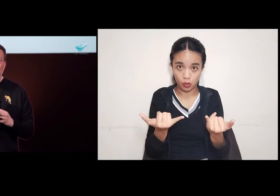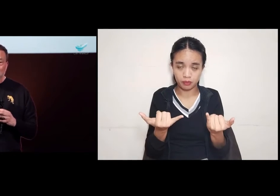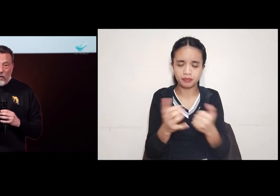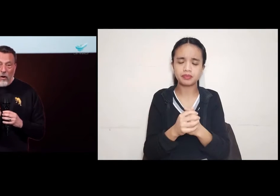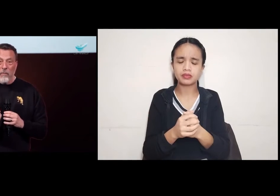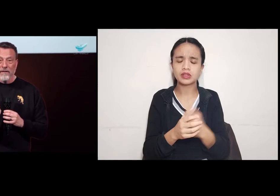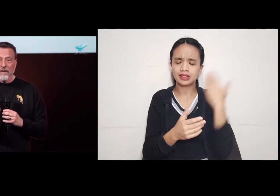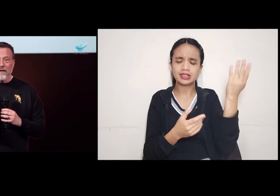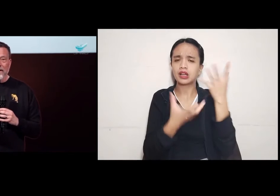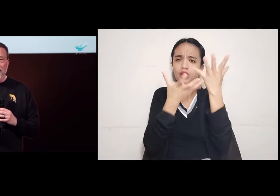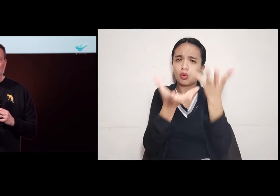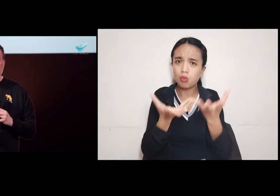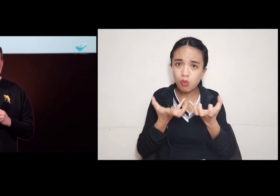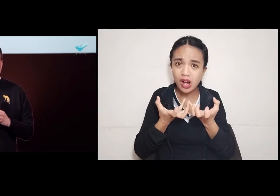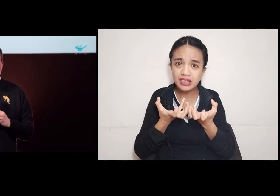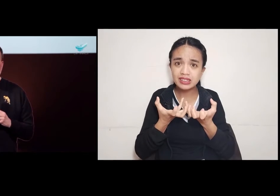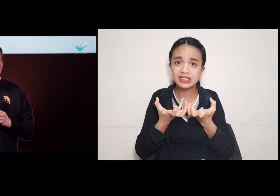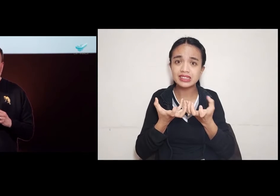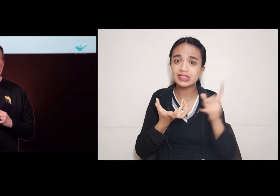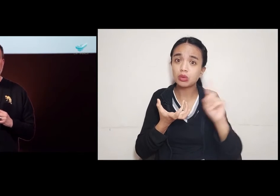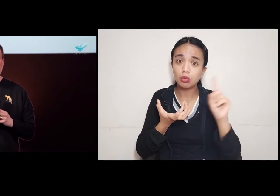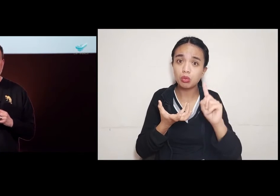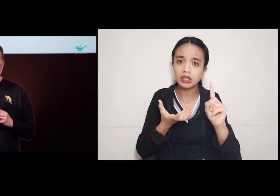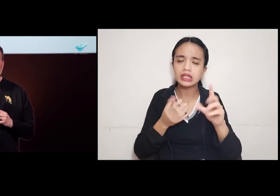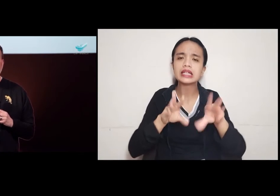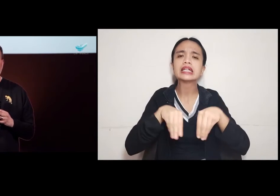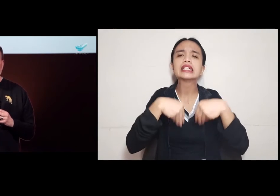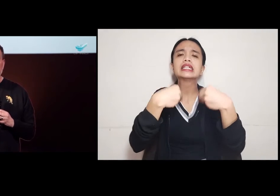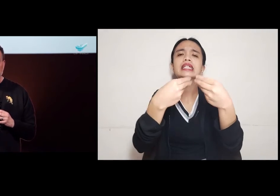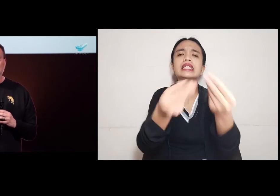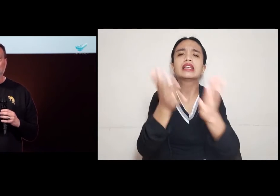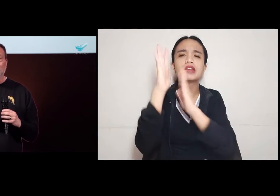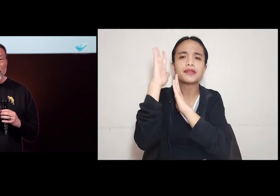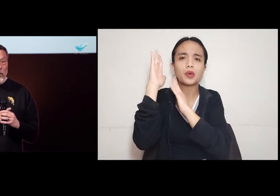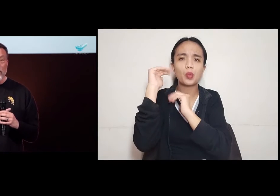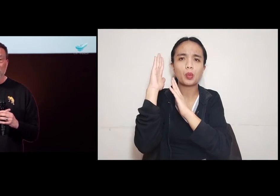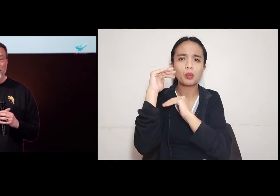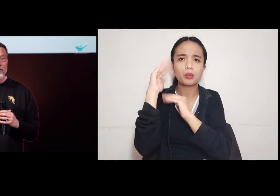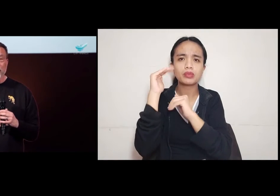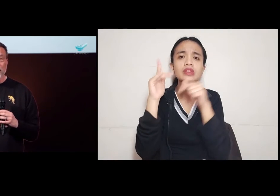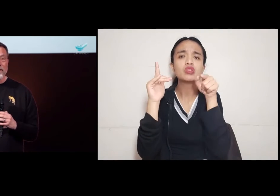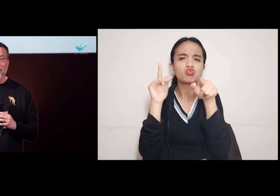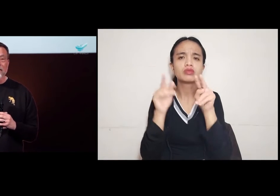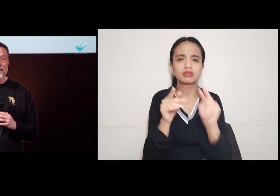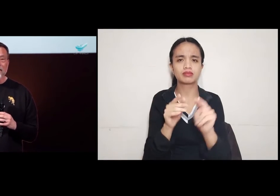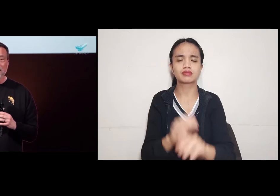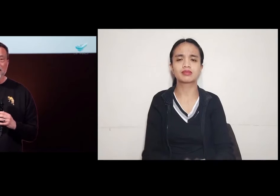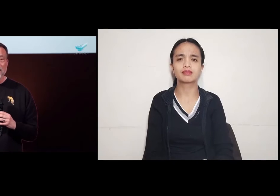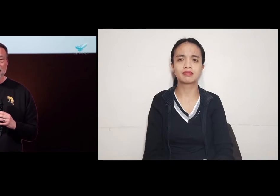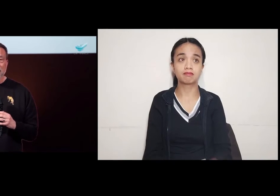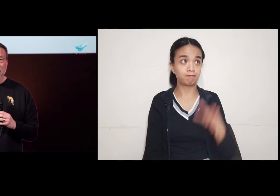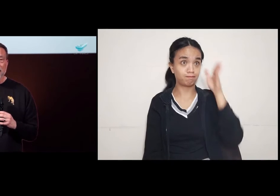And in this moment, he wants to bring to you the hope you desperately need.